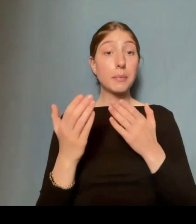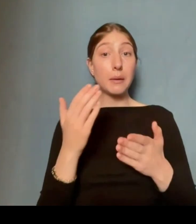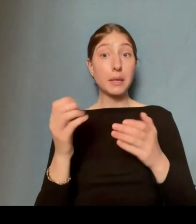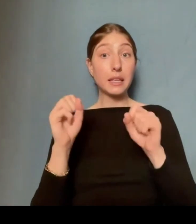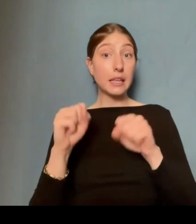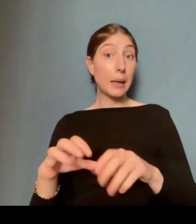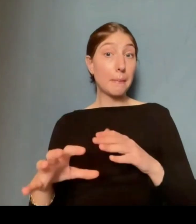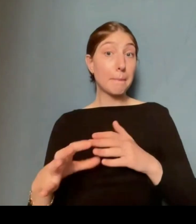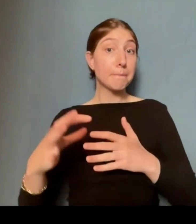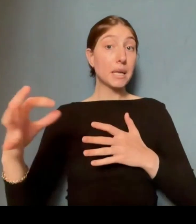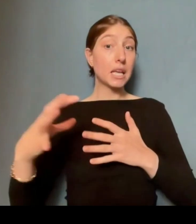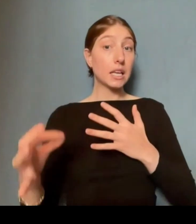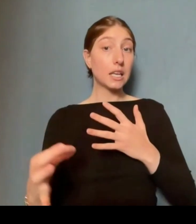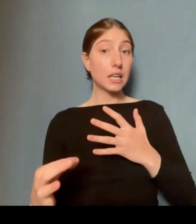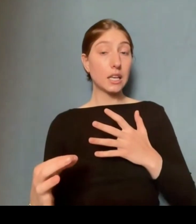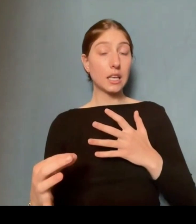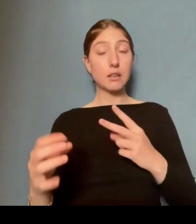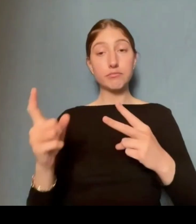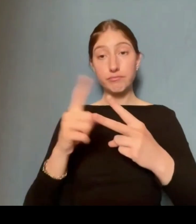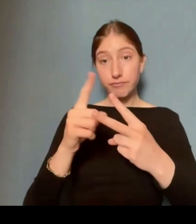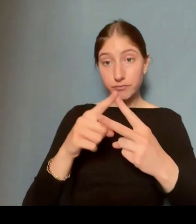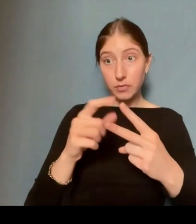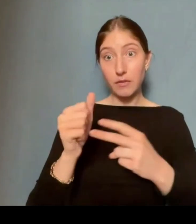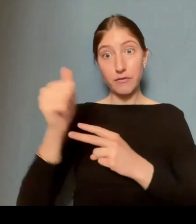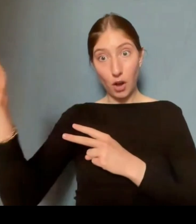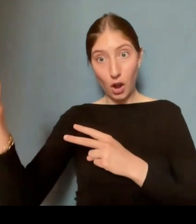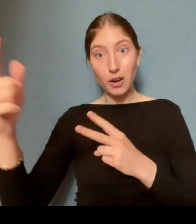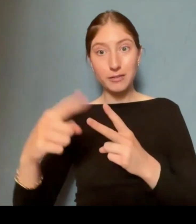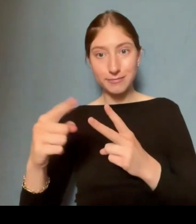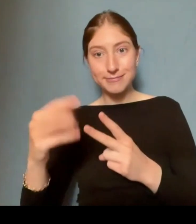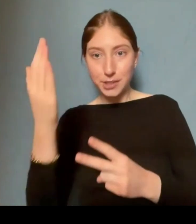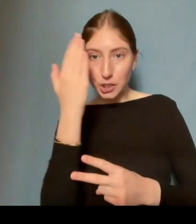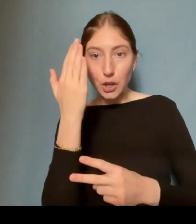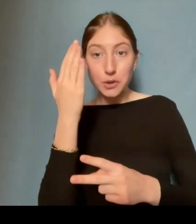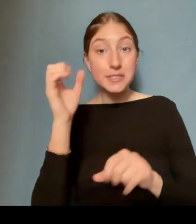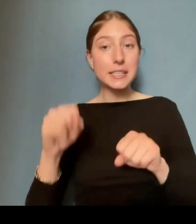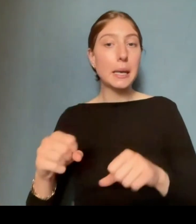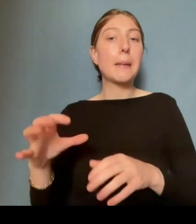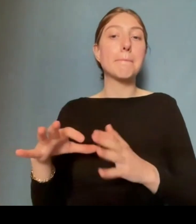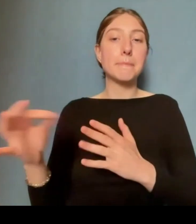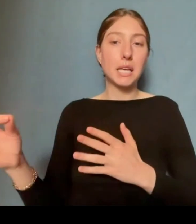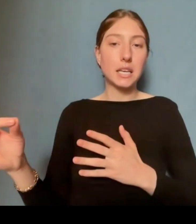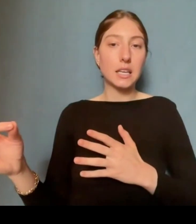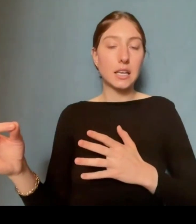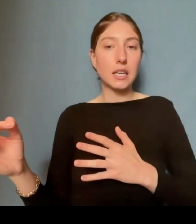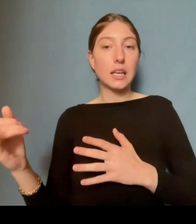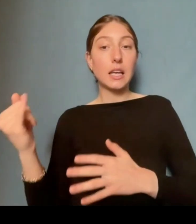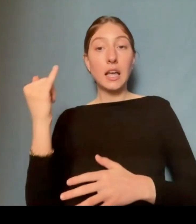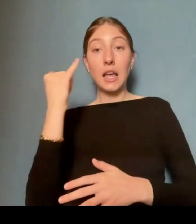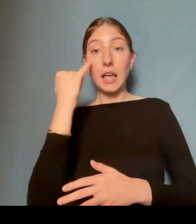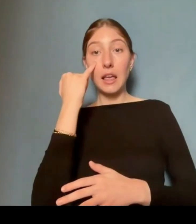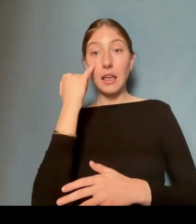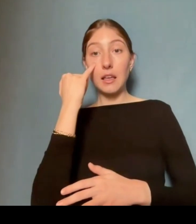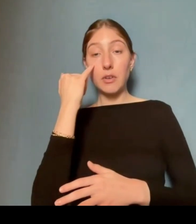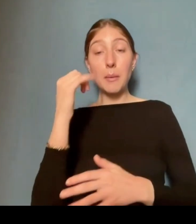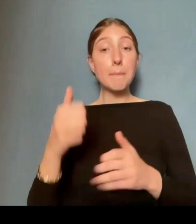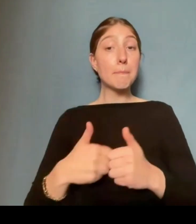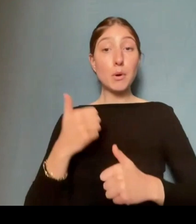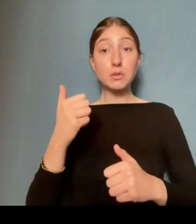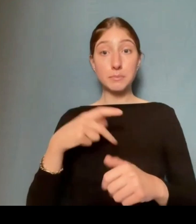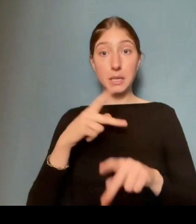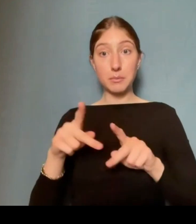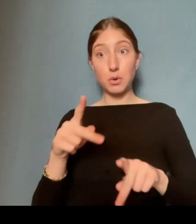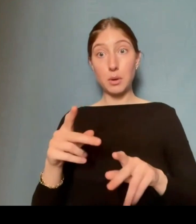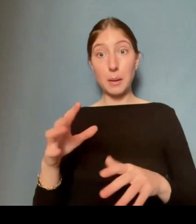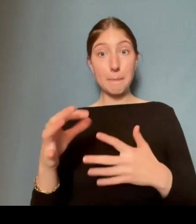beach, you want to see far away. Right. Whereas if you're going to sit and read a novel, it's not a huge deal for most people to put on some readers over the counter. They're